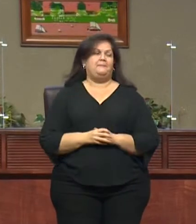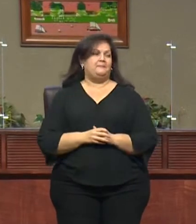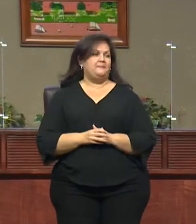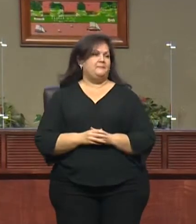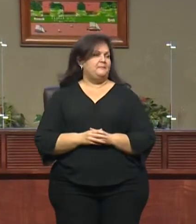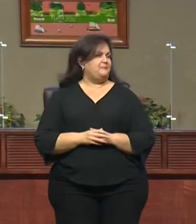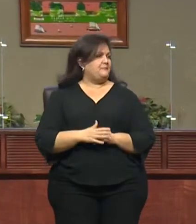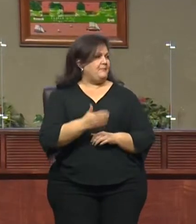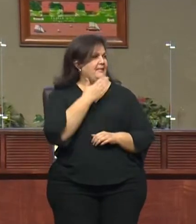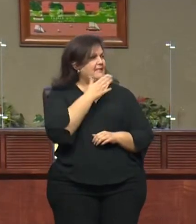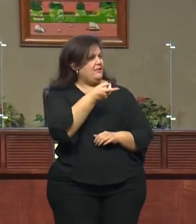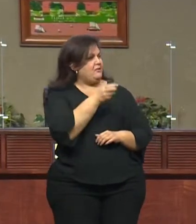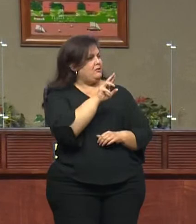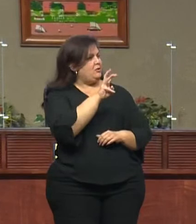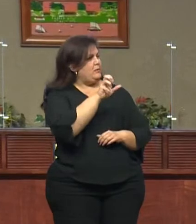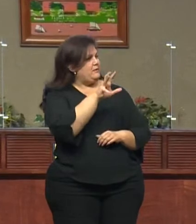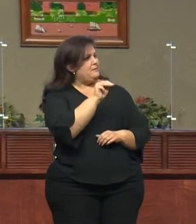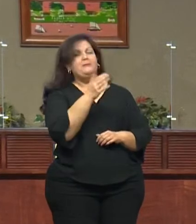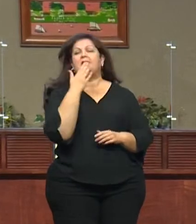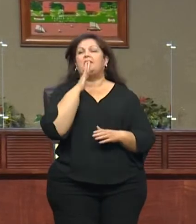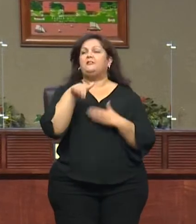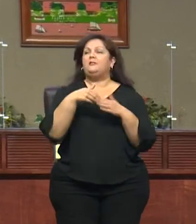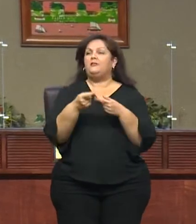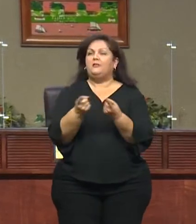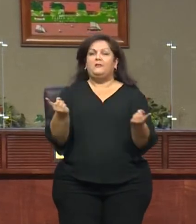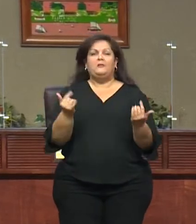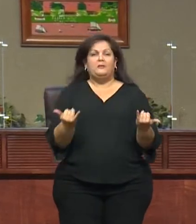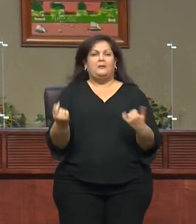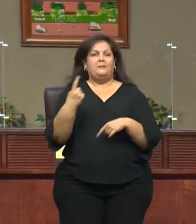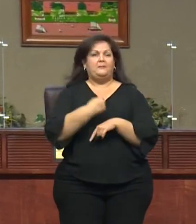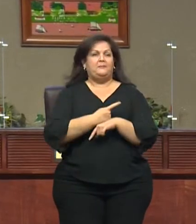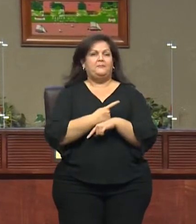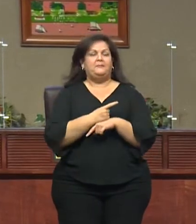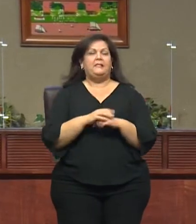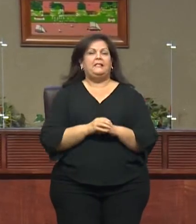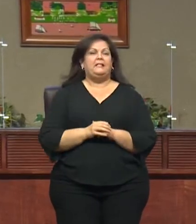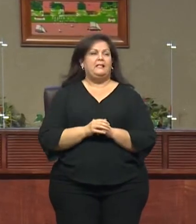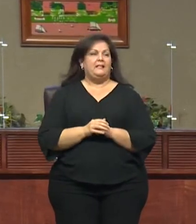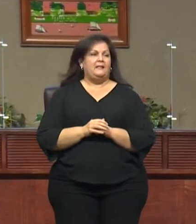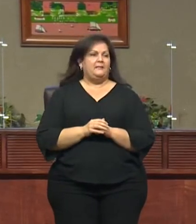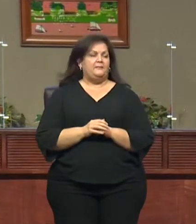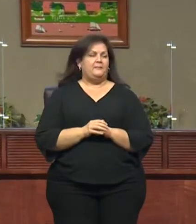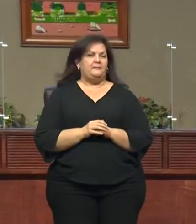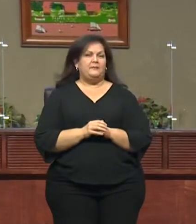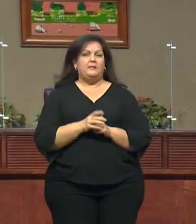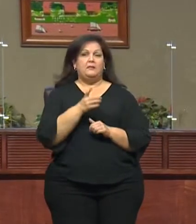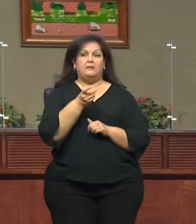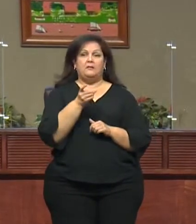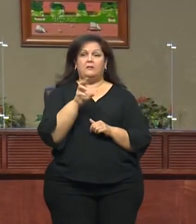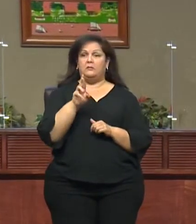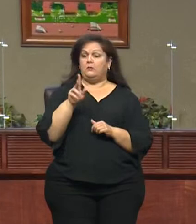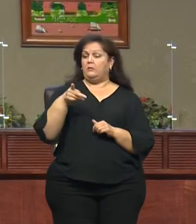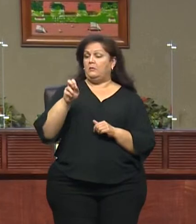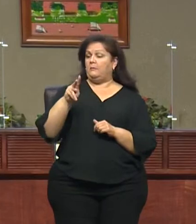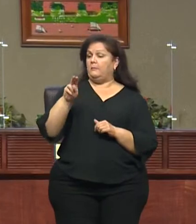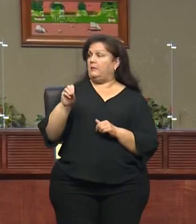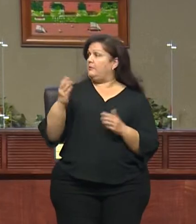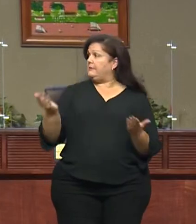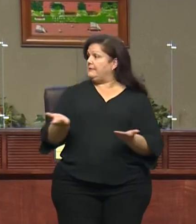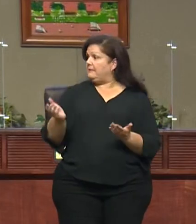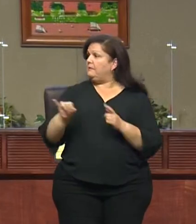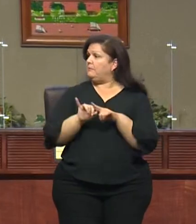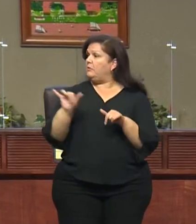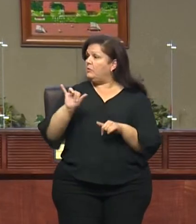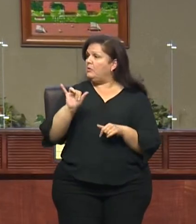All right, thank you, Dr. Williamson. Thank you to all of you for being here today. In addition to Dr. Raul Pino, we have Orange